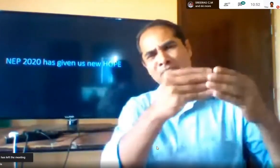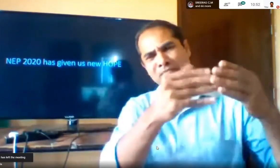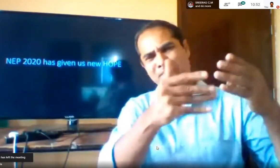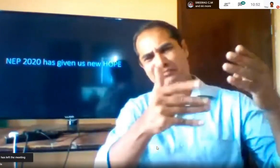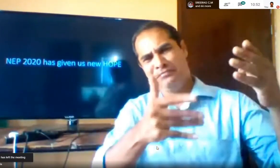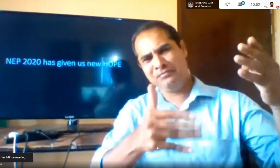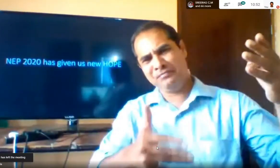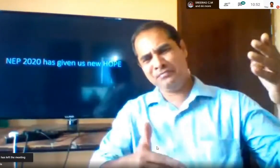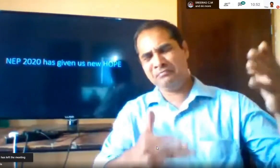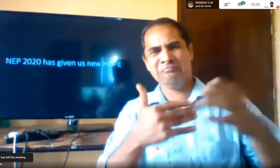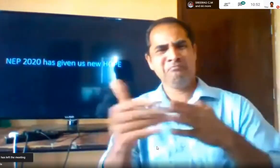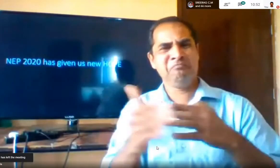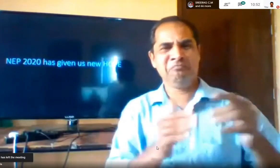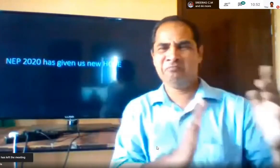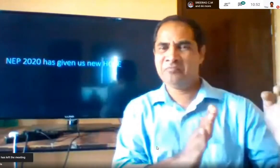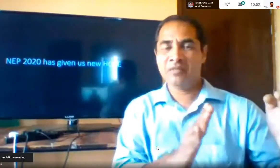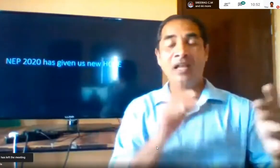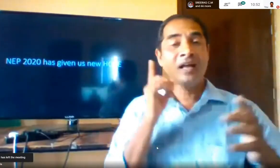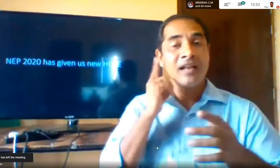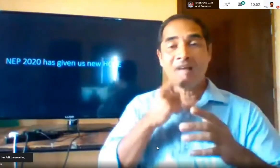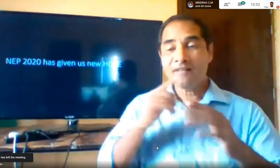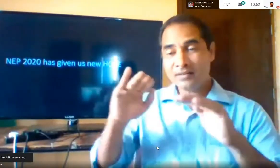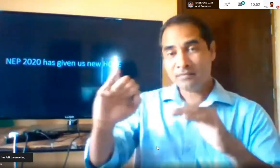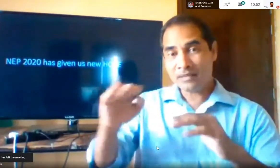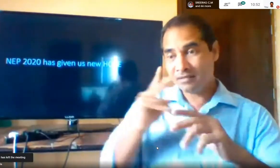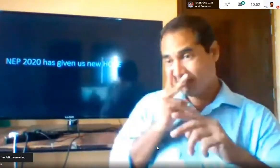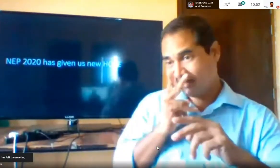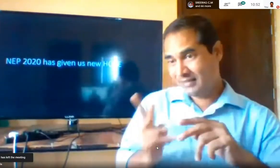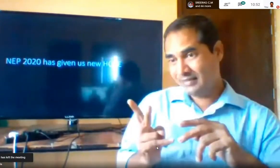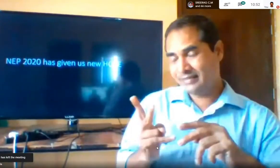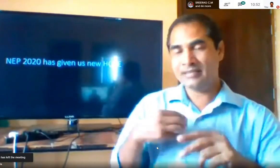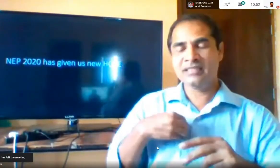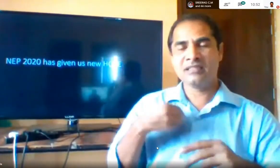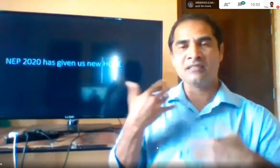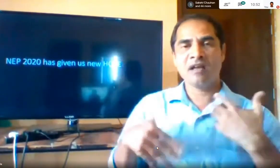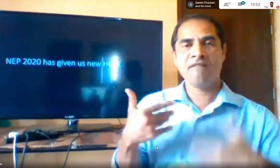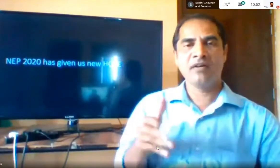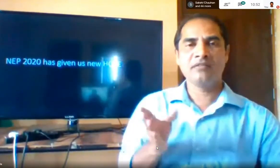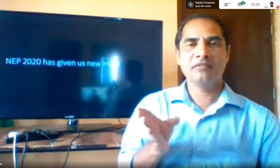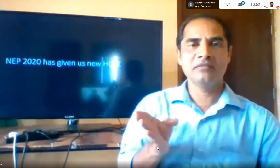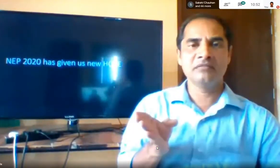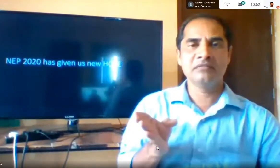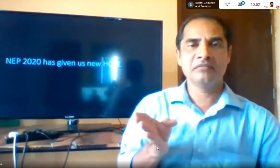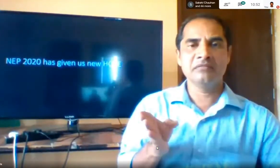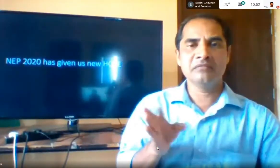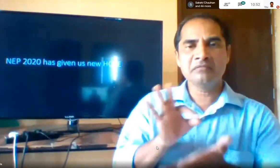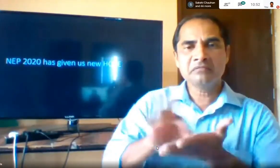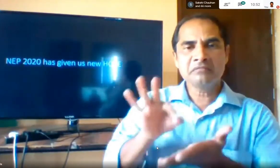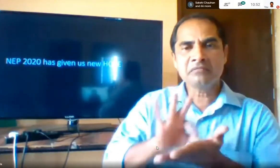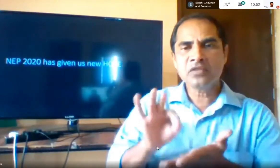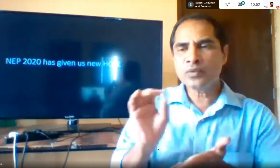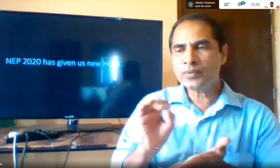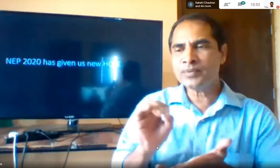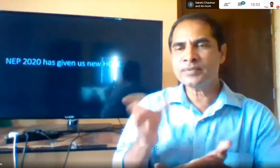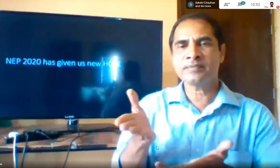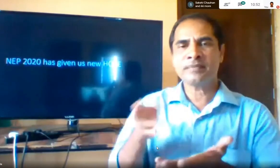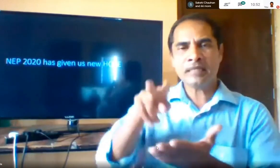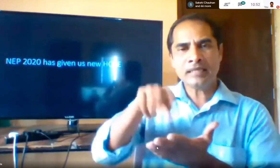financially also. There are many complaints that we have raised to the government. Let's see. We have been suffering.